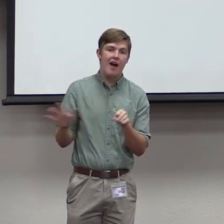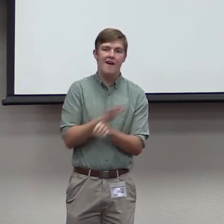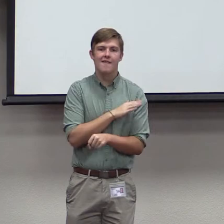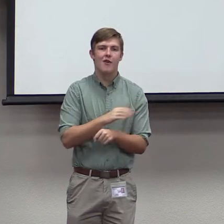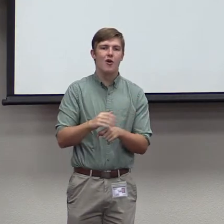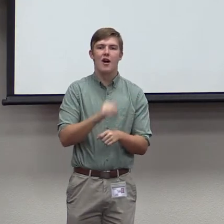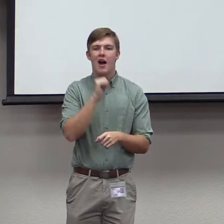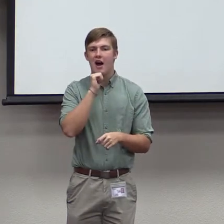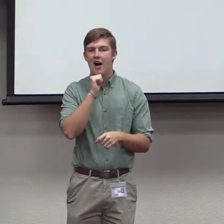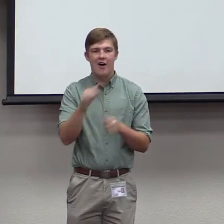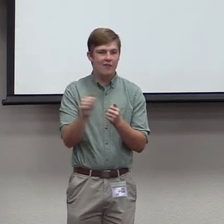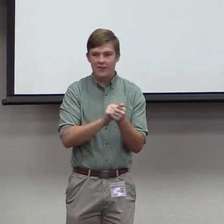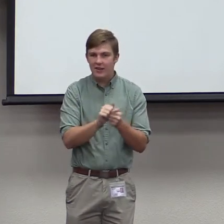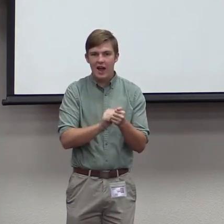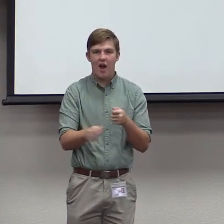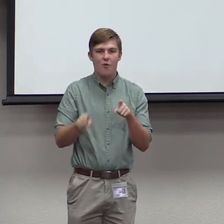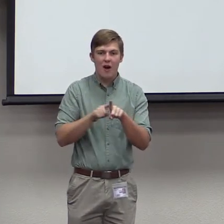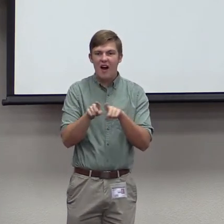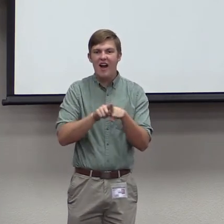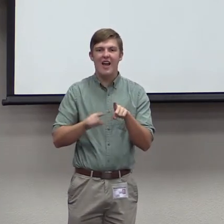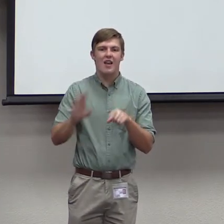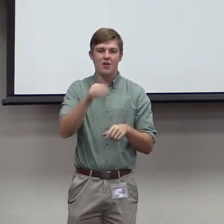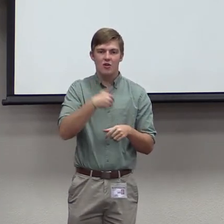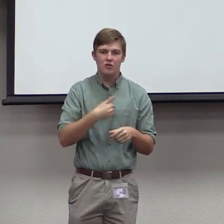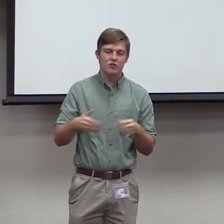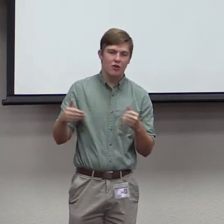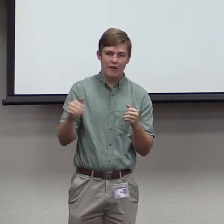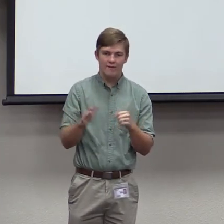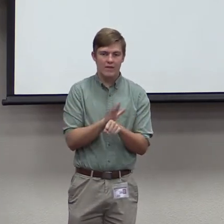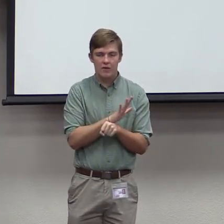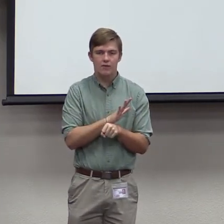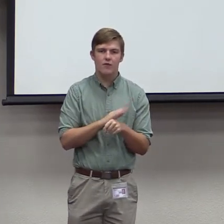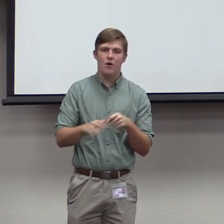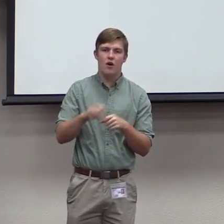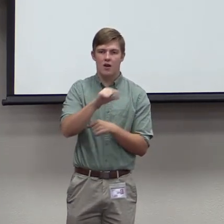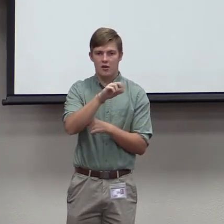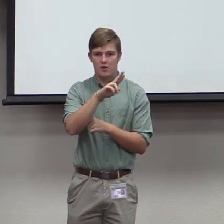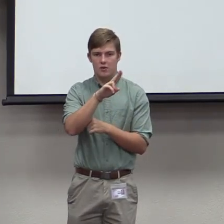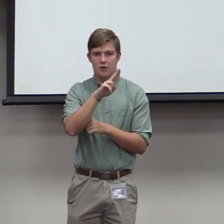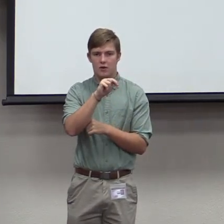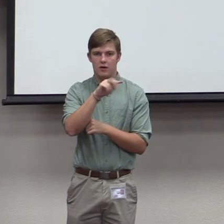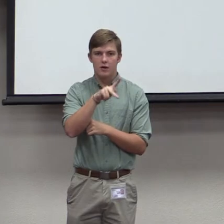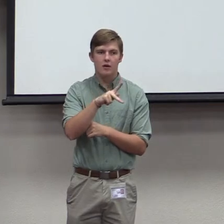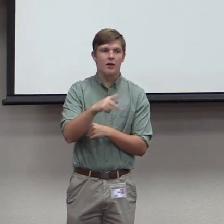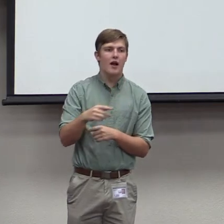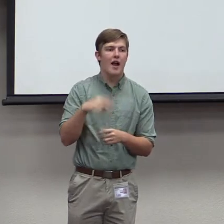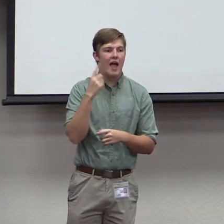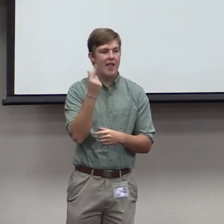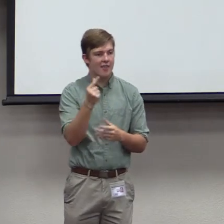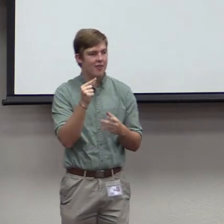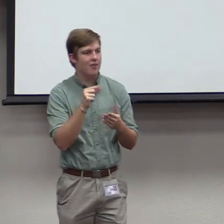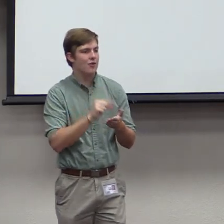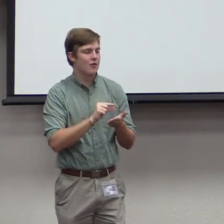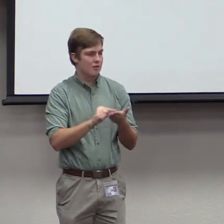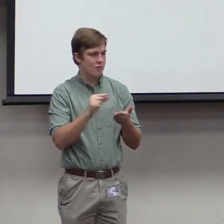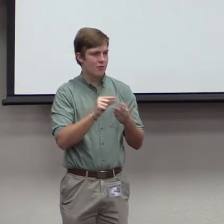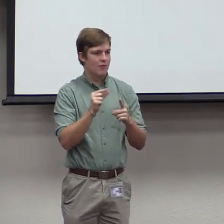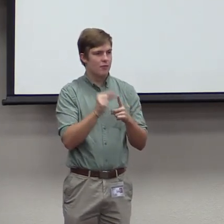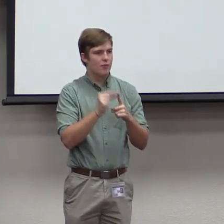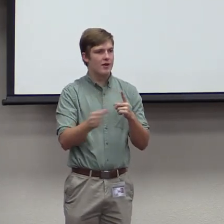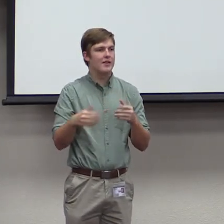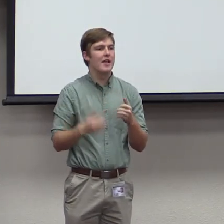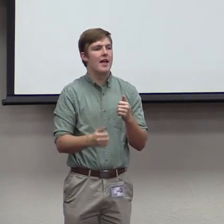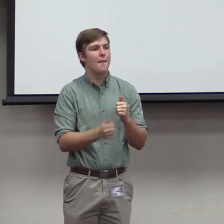Paul, and your soul is full of gunk. And the three words that best describe you, and I quote, are stink,